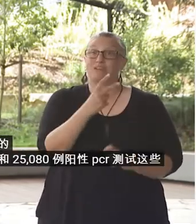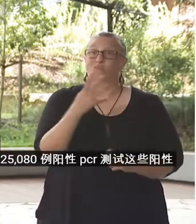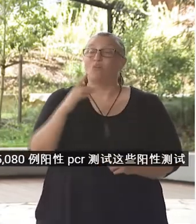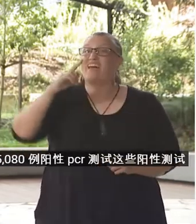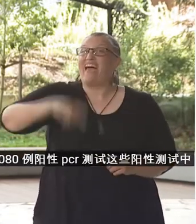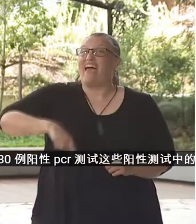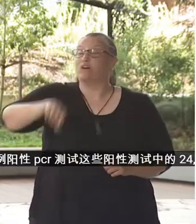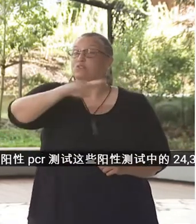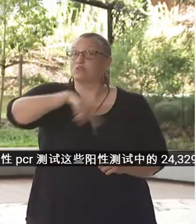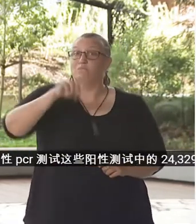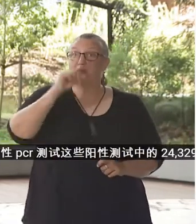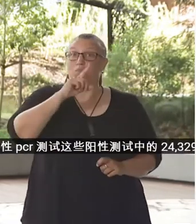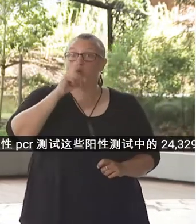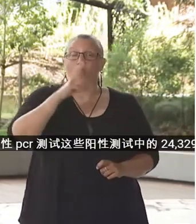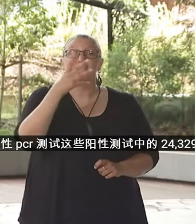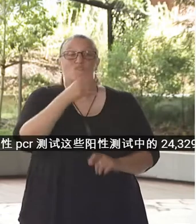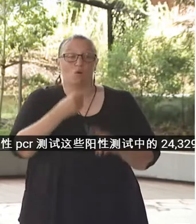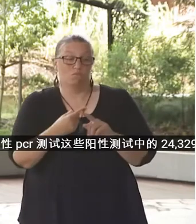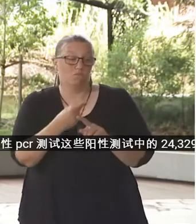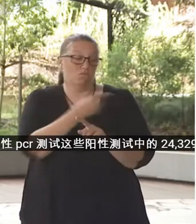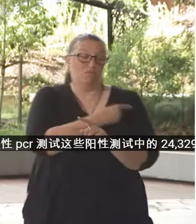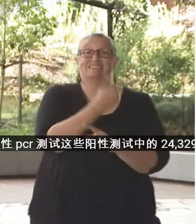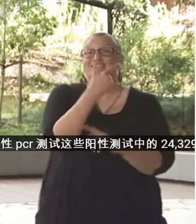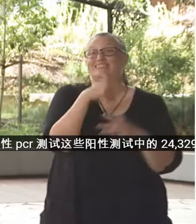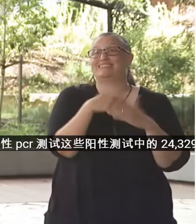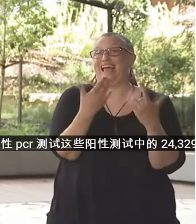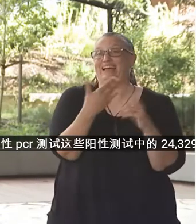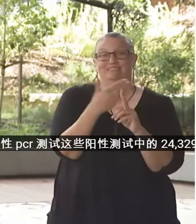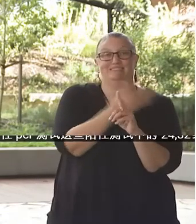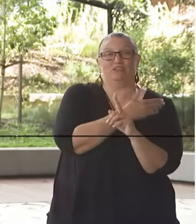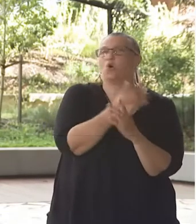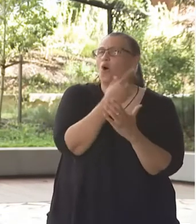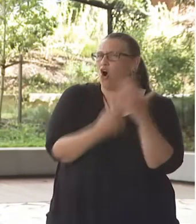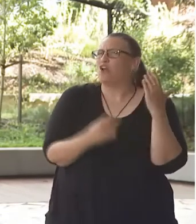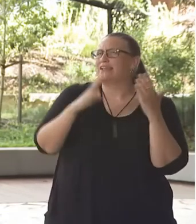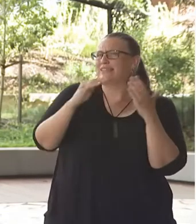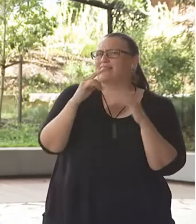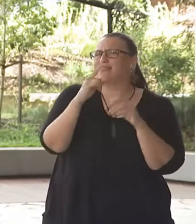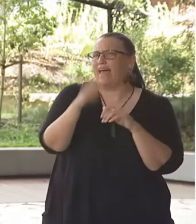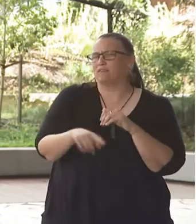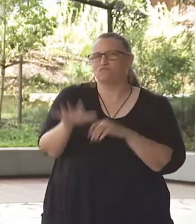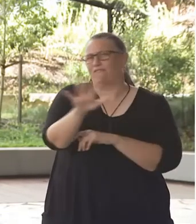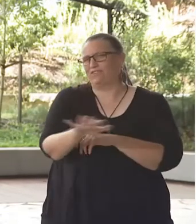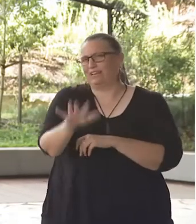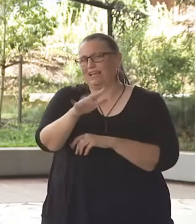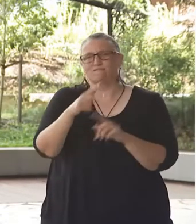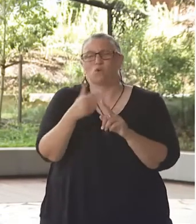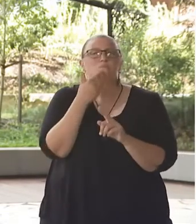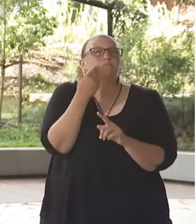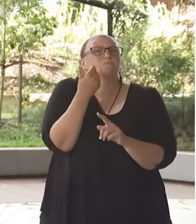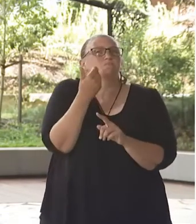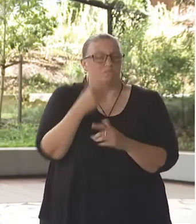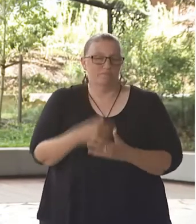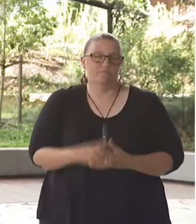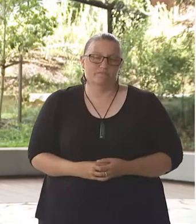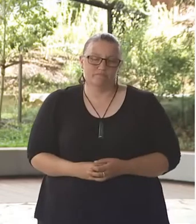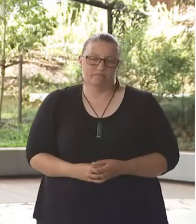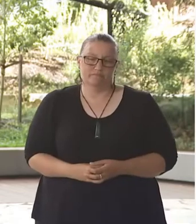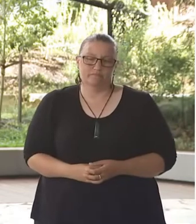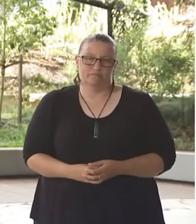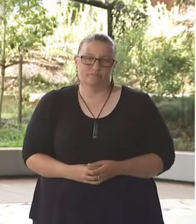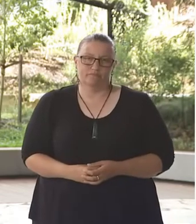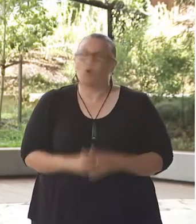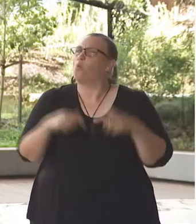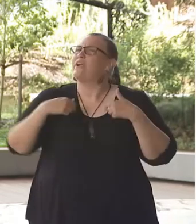24,329 of these positive tests were from the previous 7 days. Obviously, we are working through processes to improve the